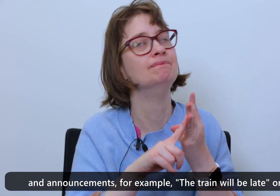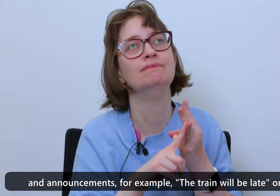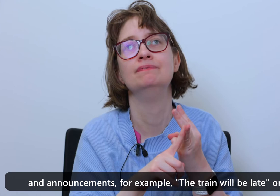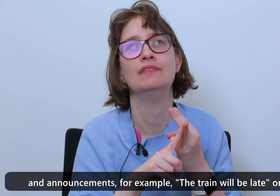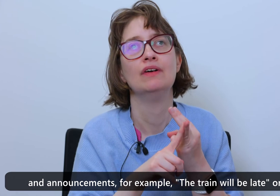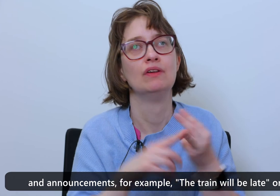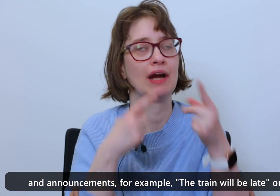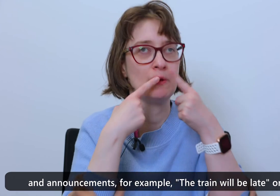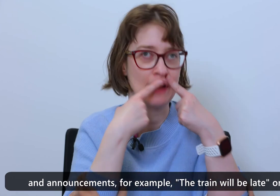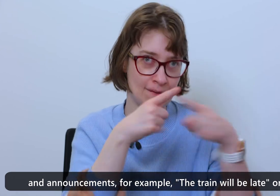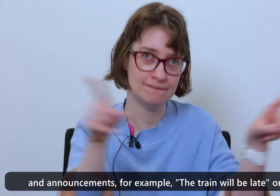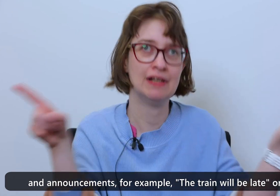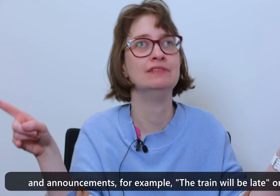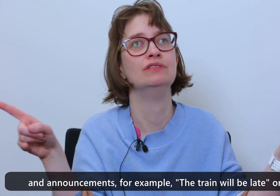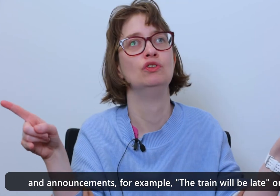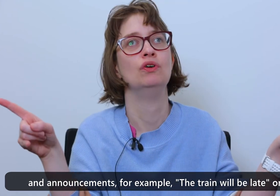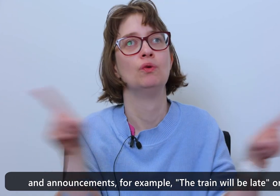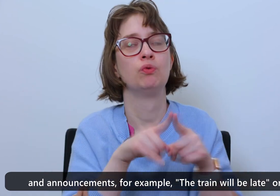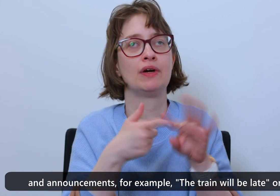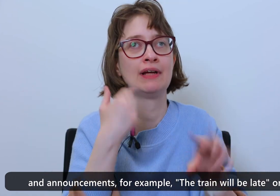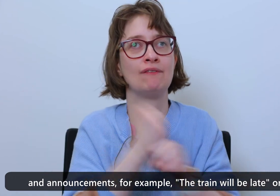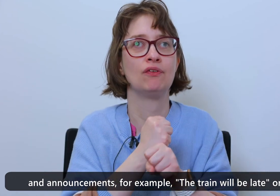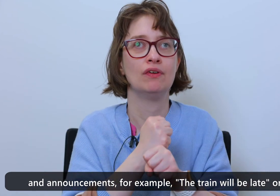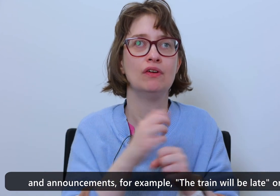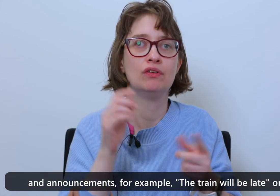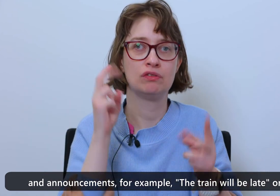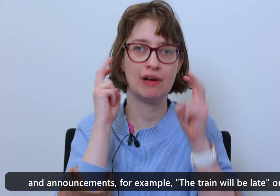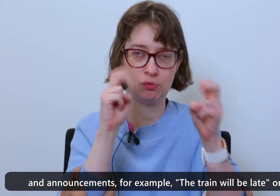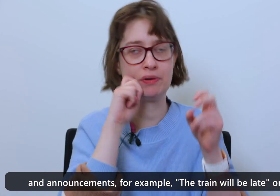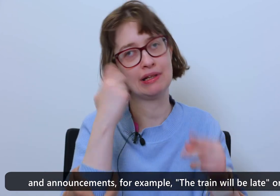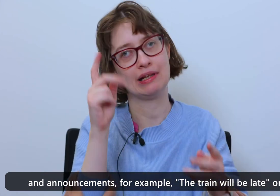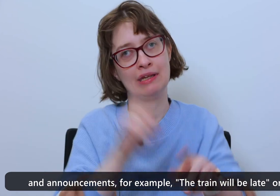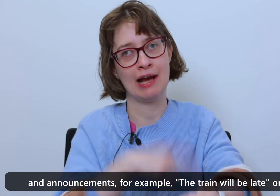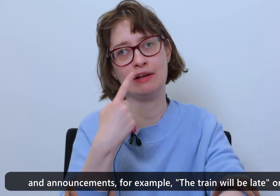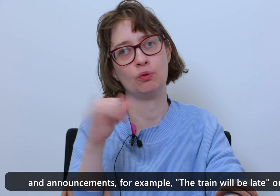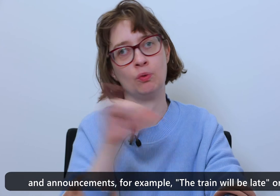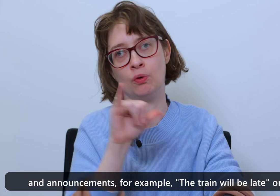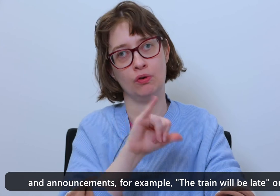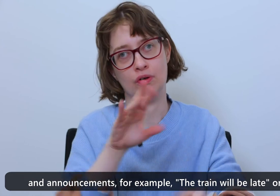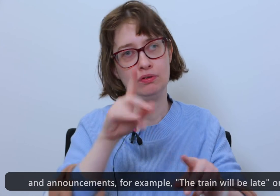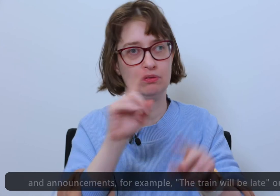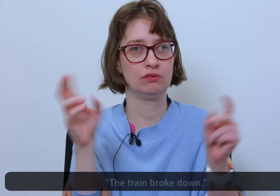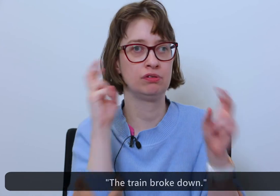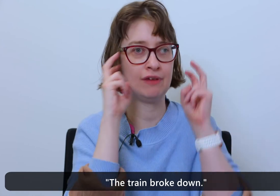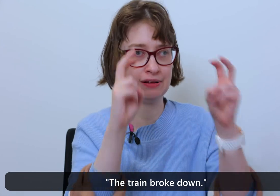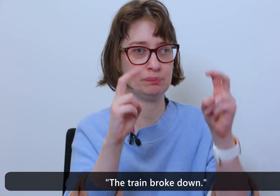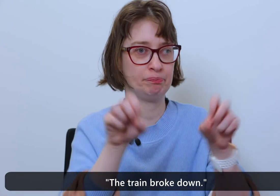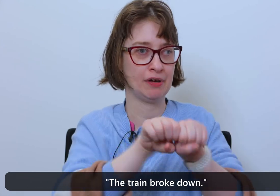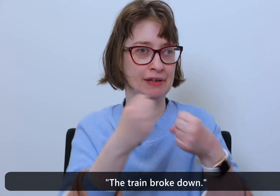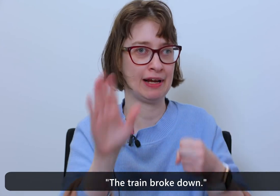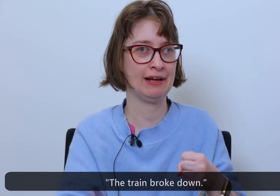and like announcement. For example, train will be late or